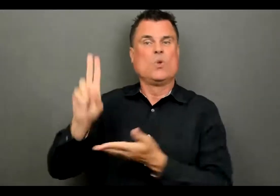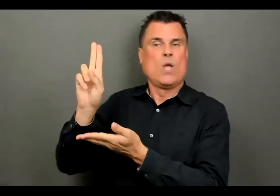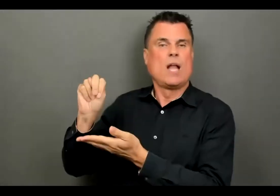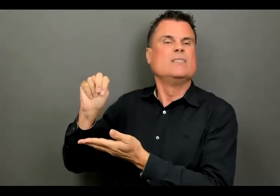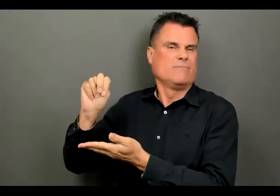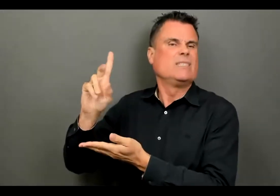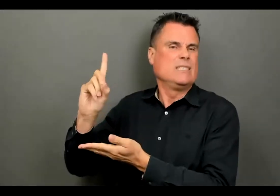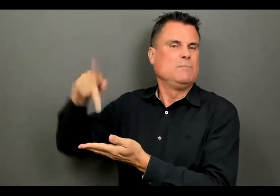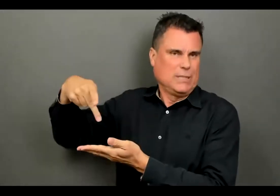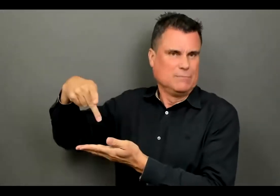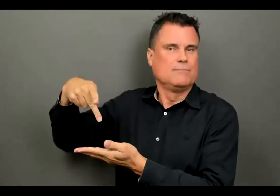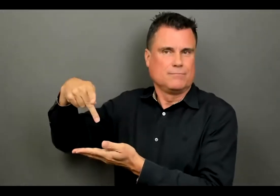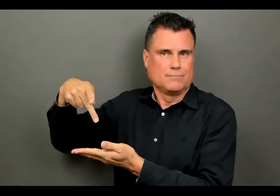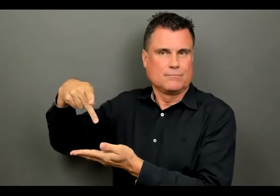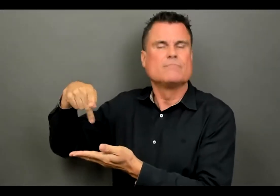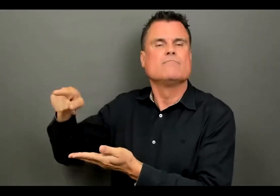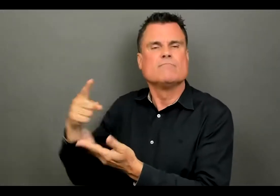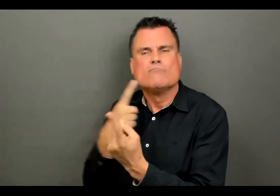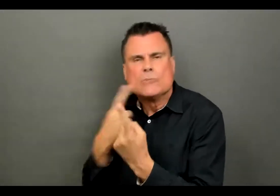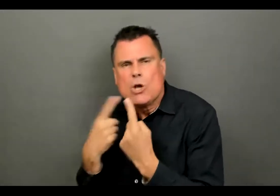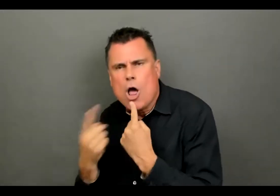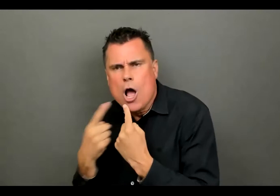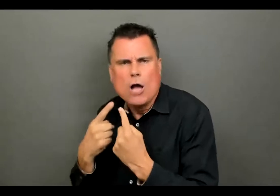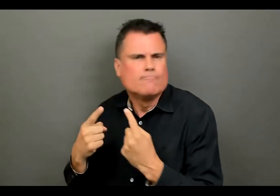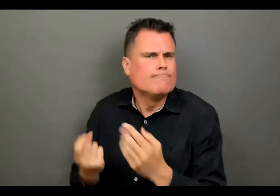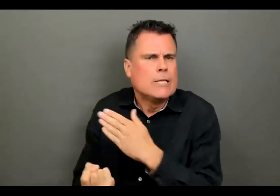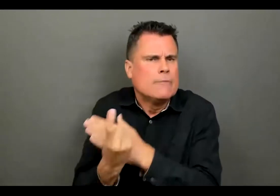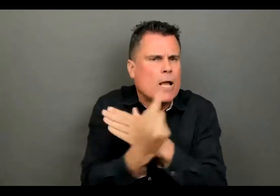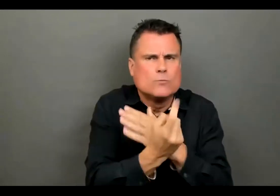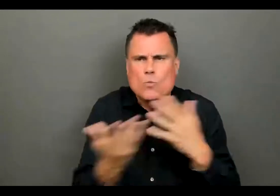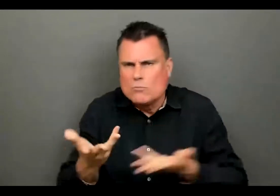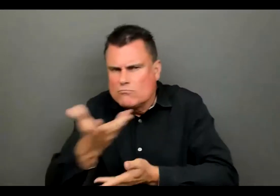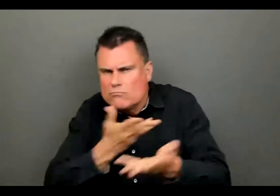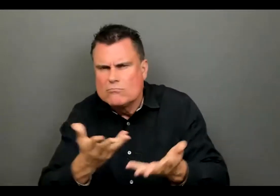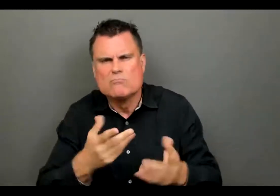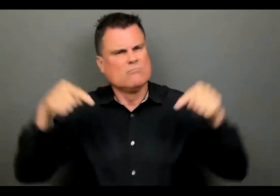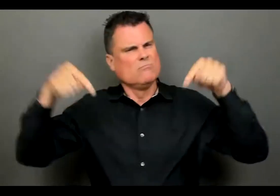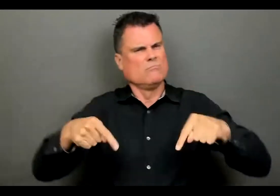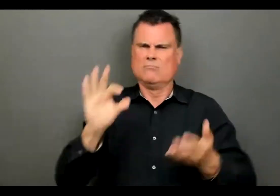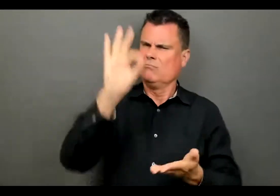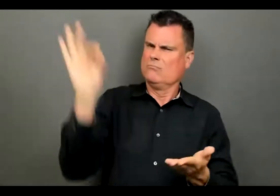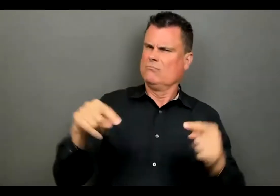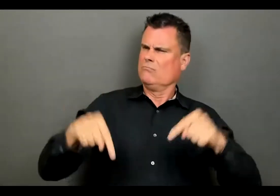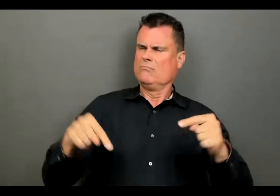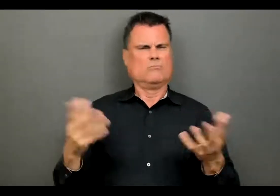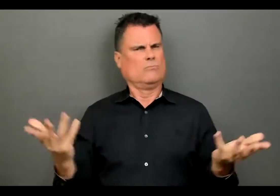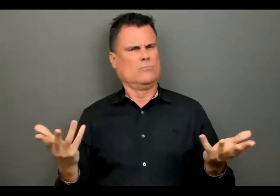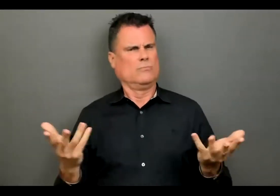Development Dialogue Series. The purpose of this event is to raise the profile of the